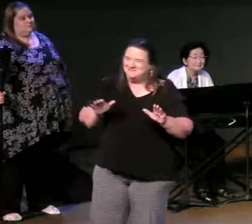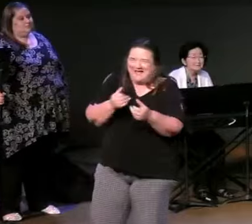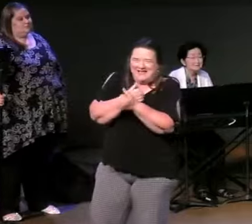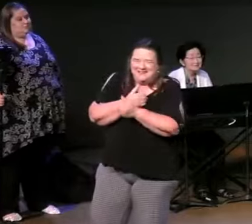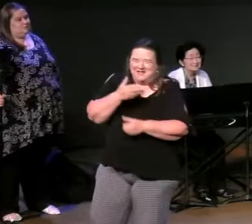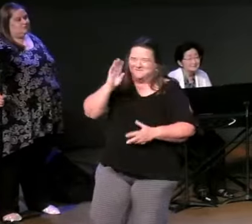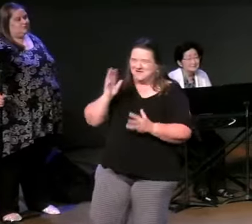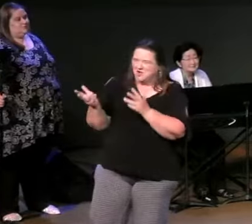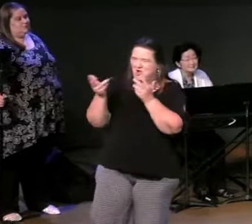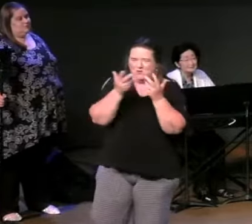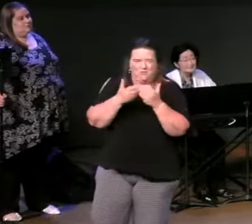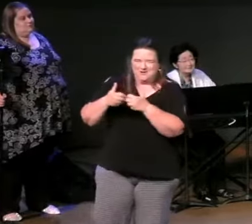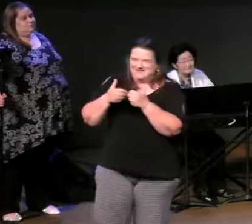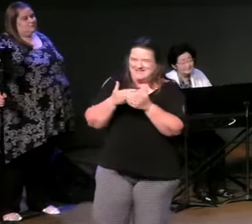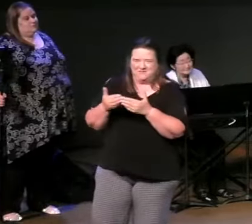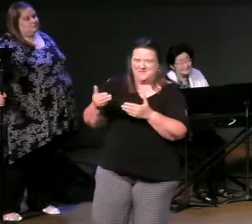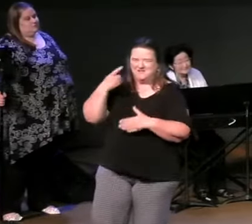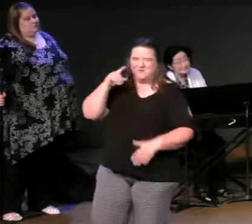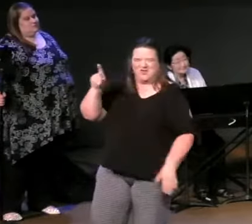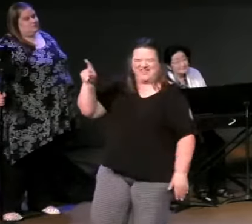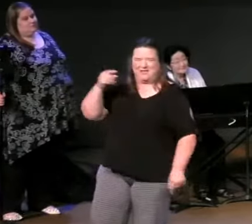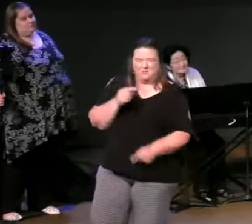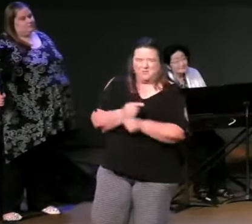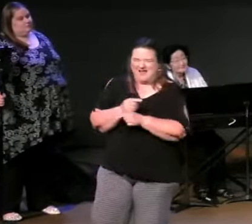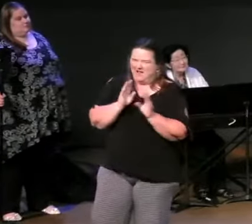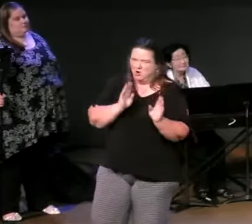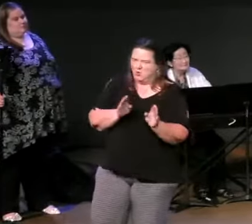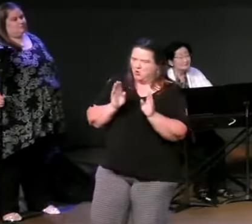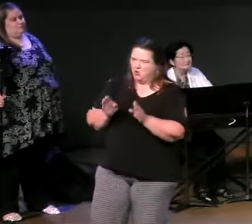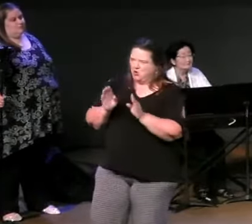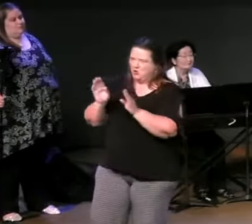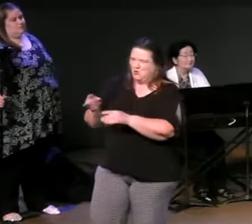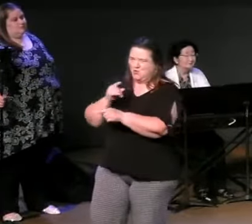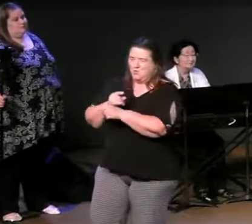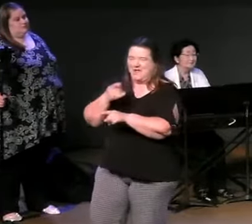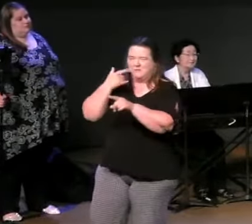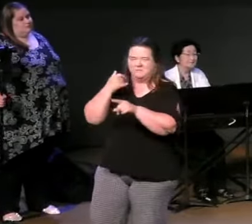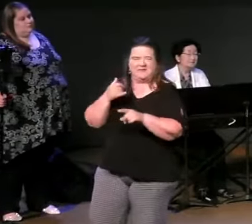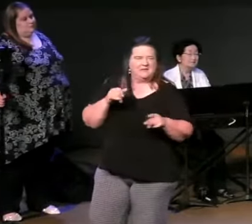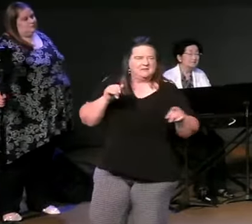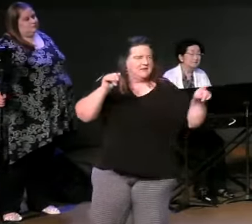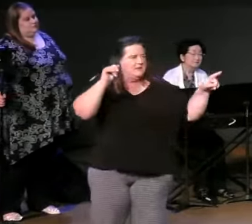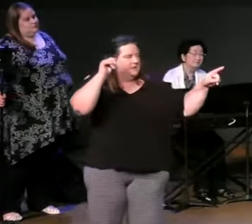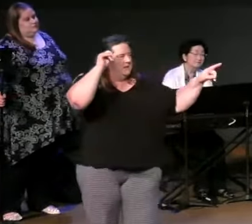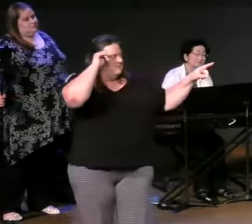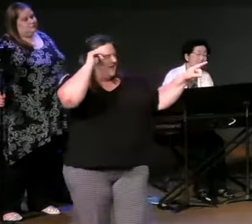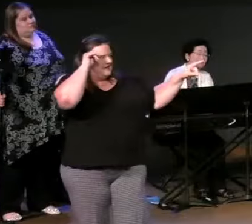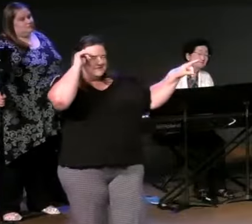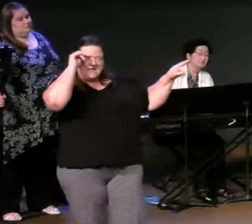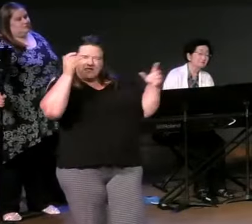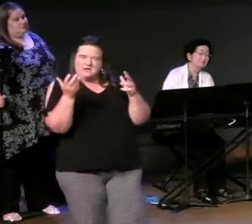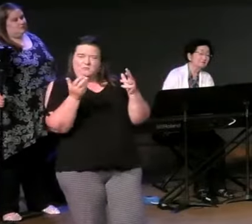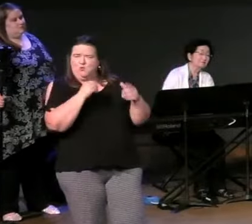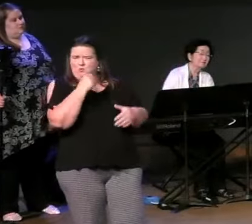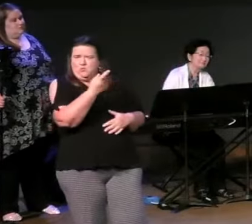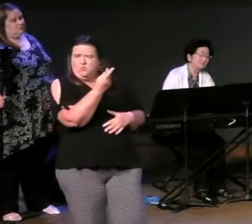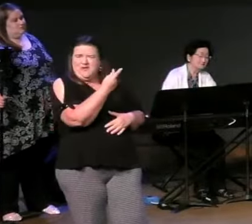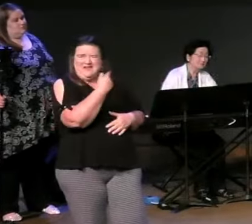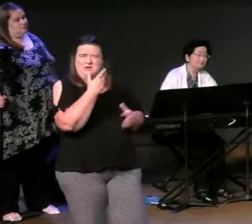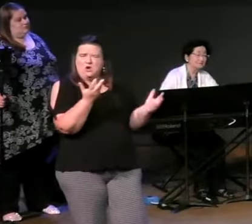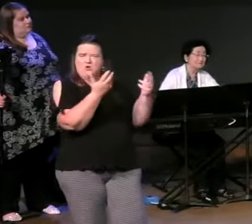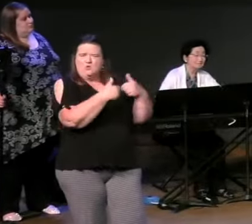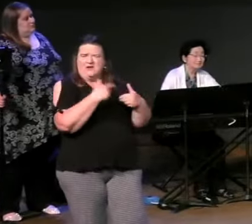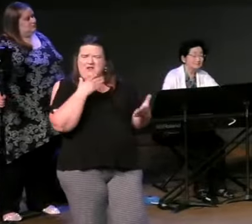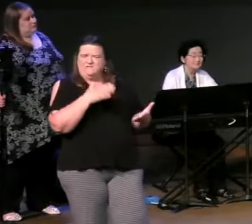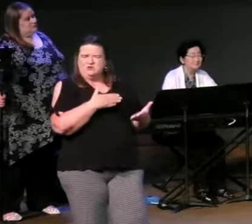God works out things all in order. Because Pastor Adam, when we didn't coordinate as far as like songs to be